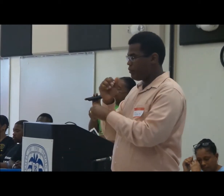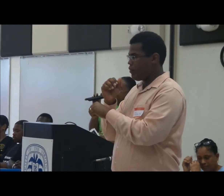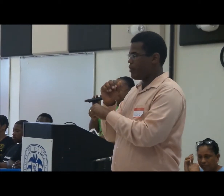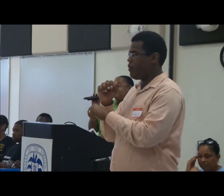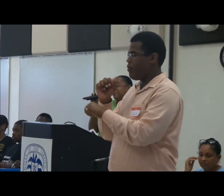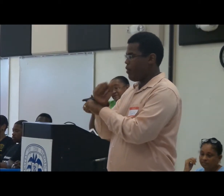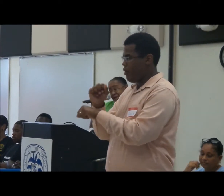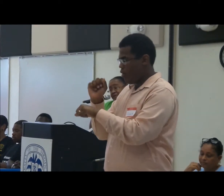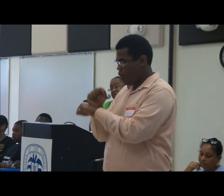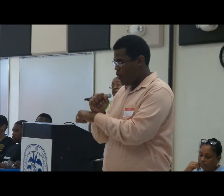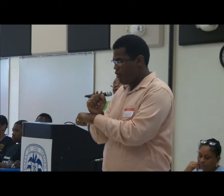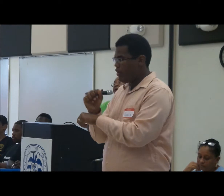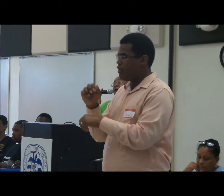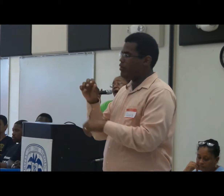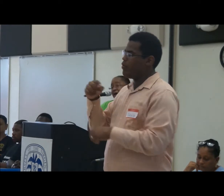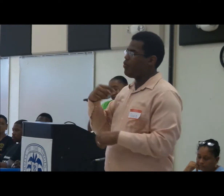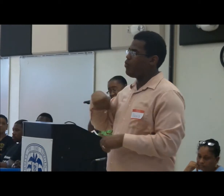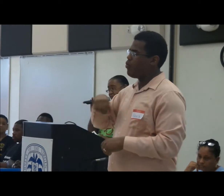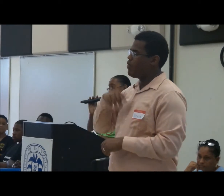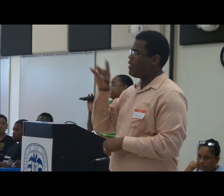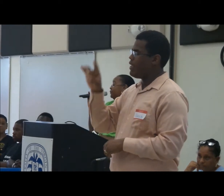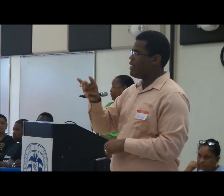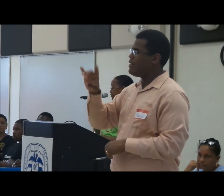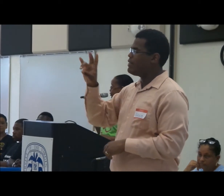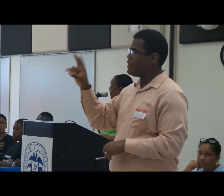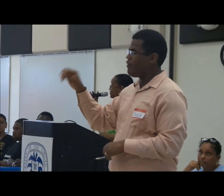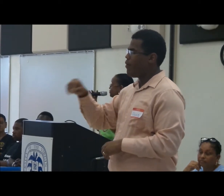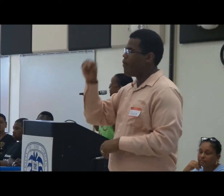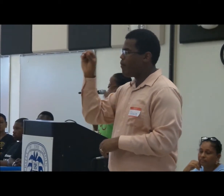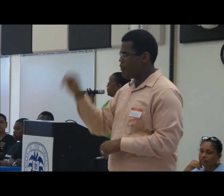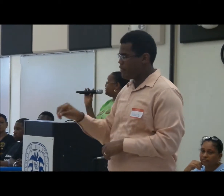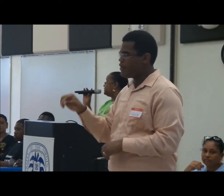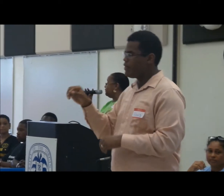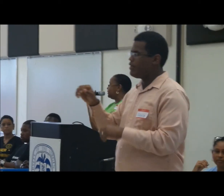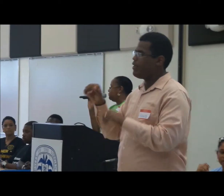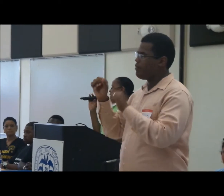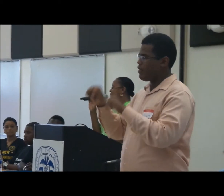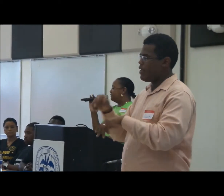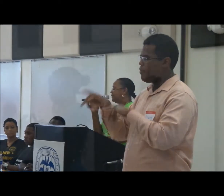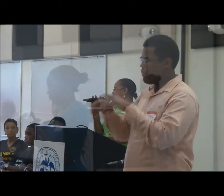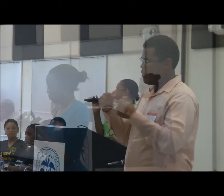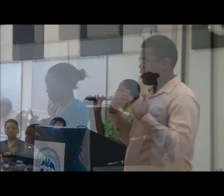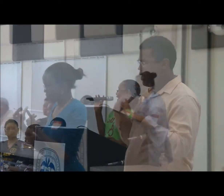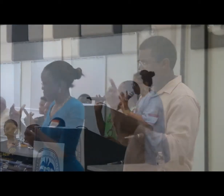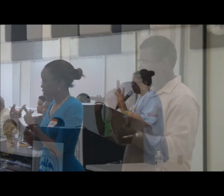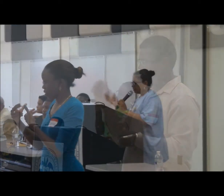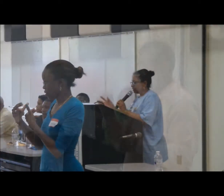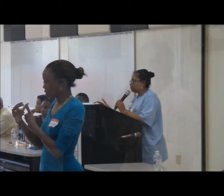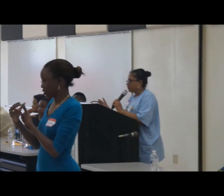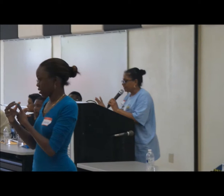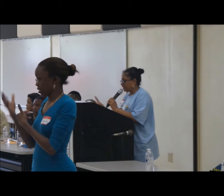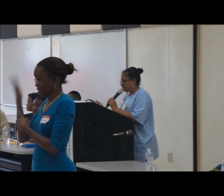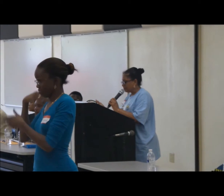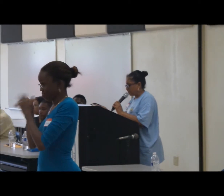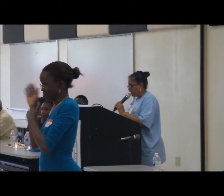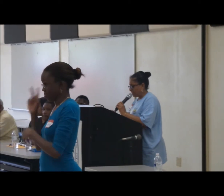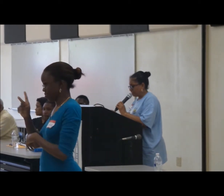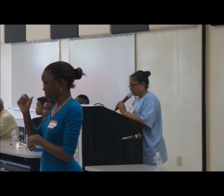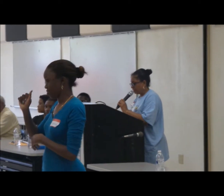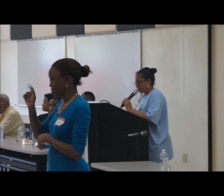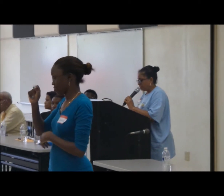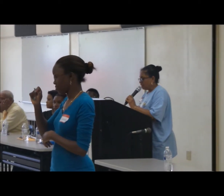is 87% accessible to persons with disabilities. So please give the Department of Labor also a hand. Also, celebrate